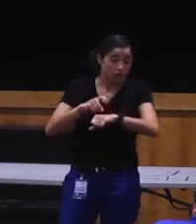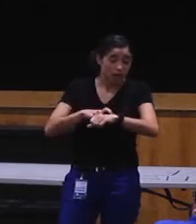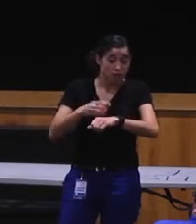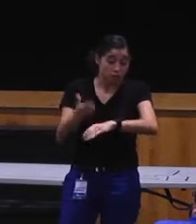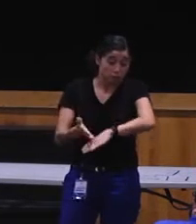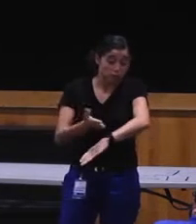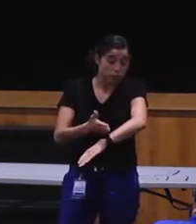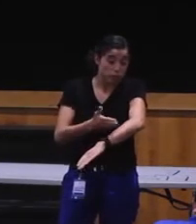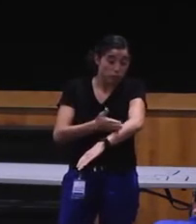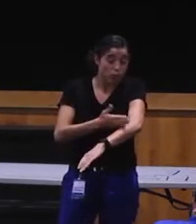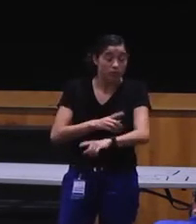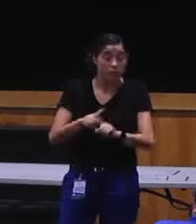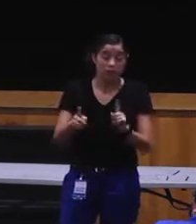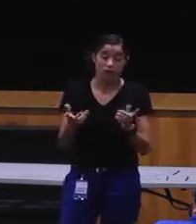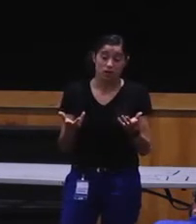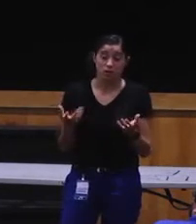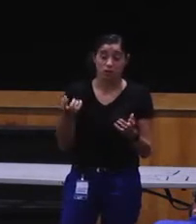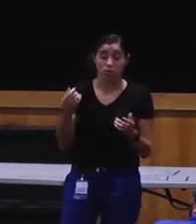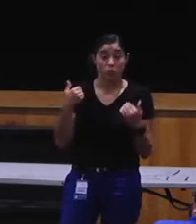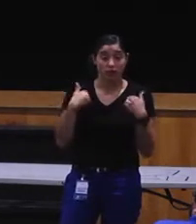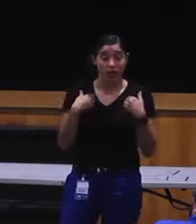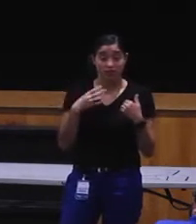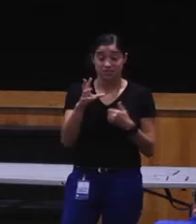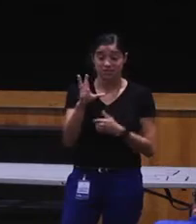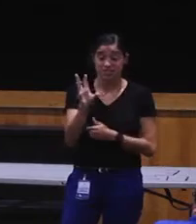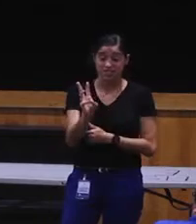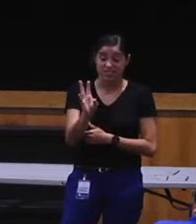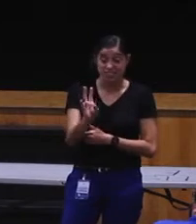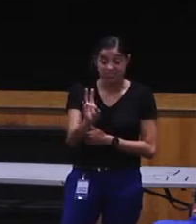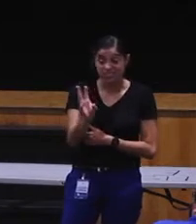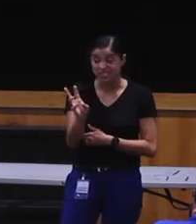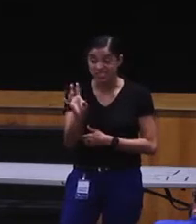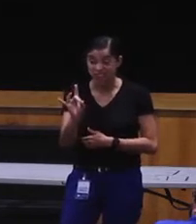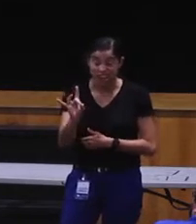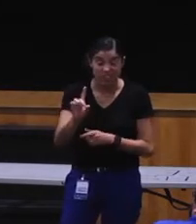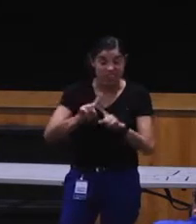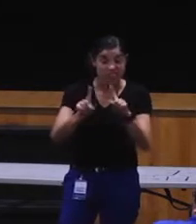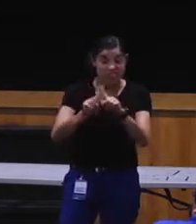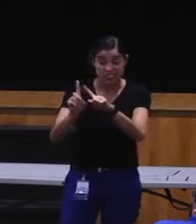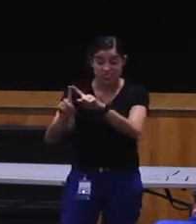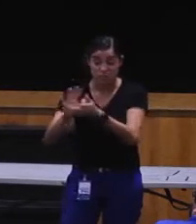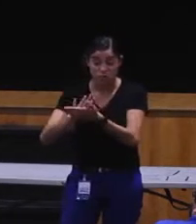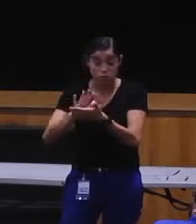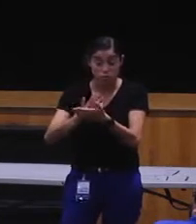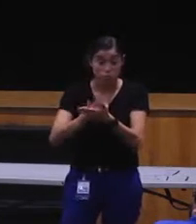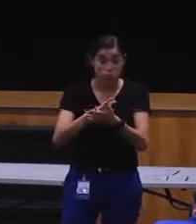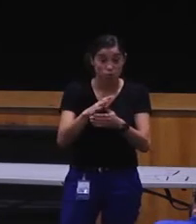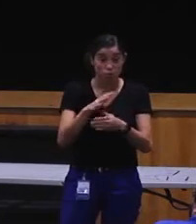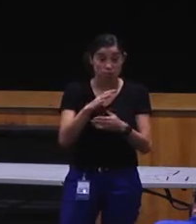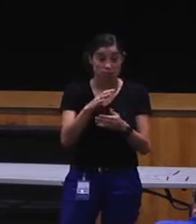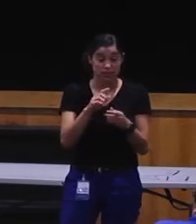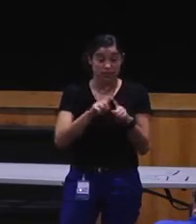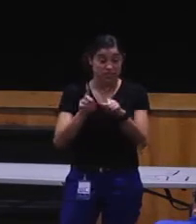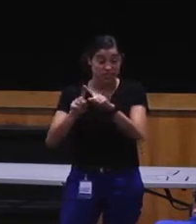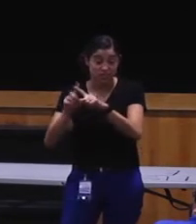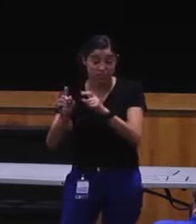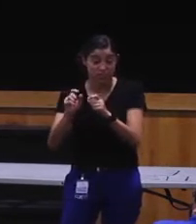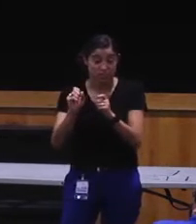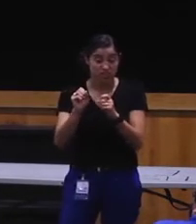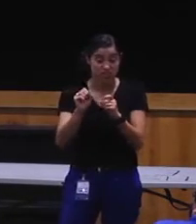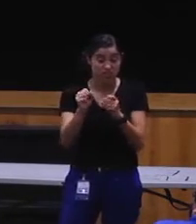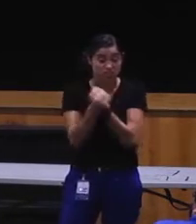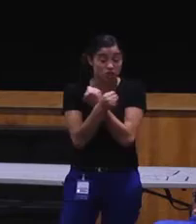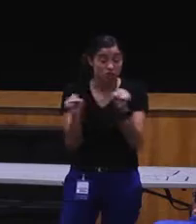have 67 or 68 different schools with their own security plans on how they were going to do things, there was no